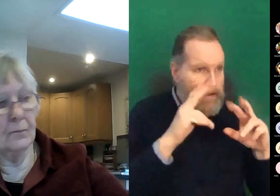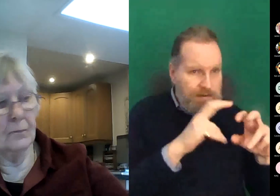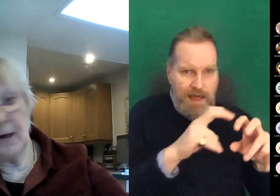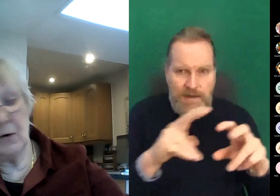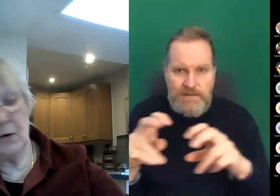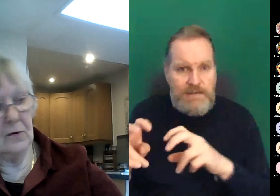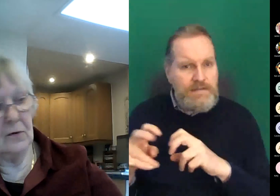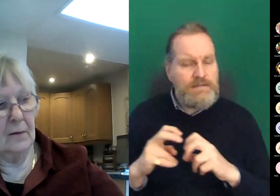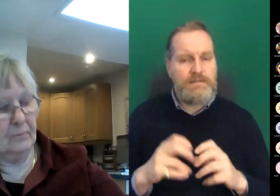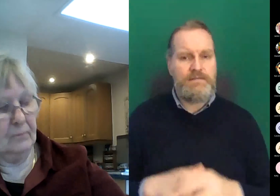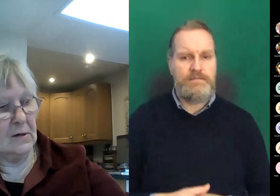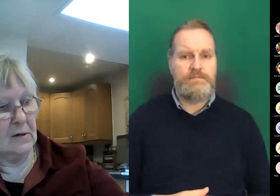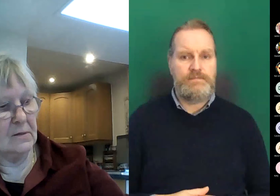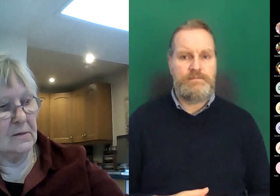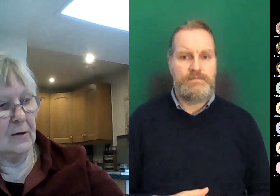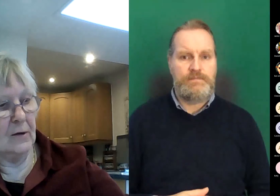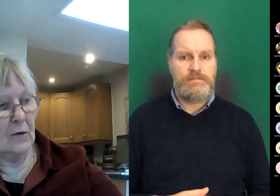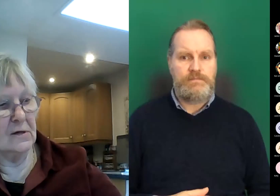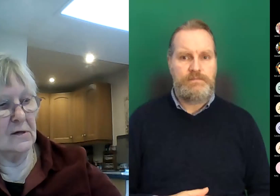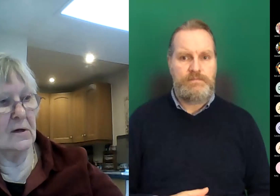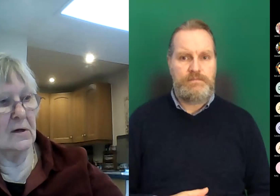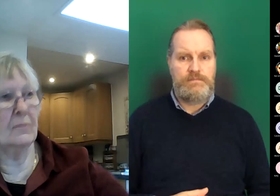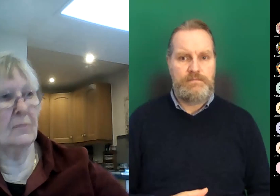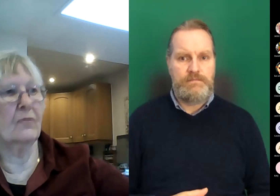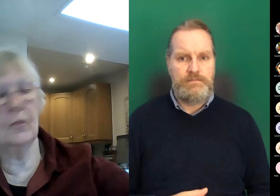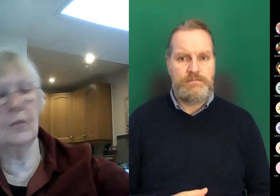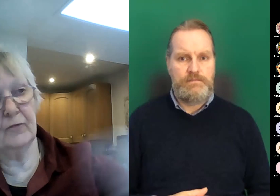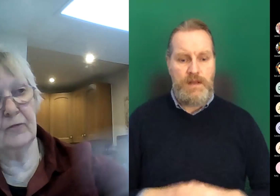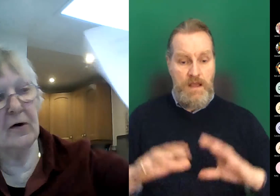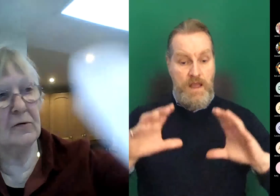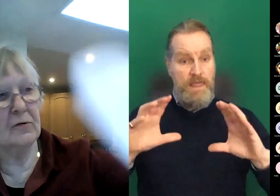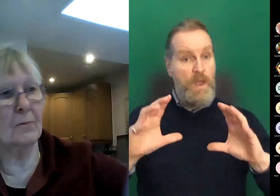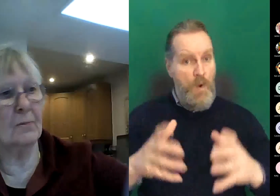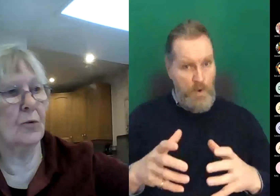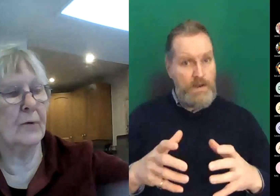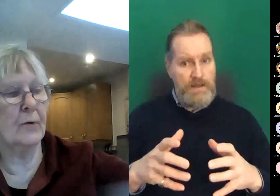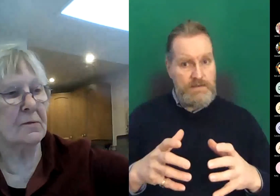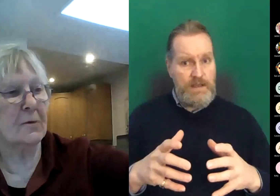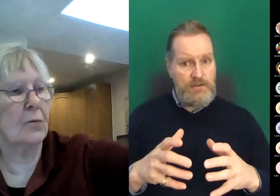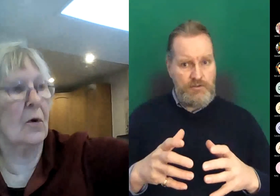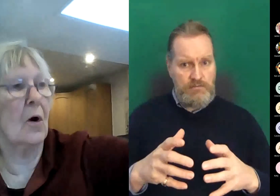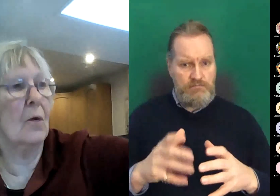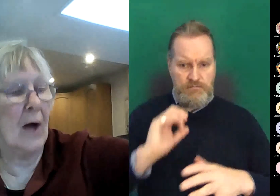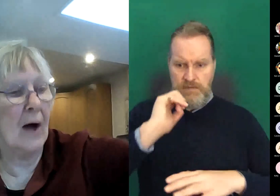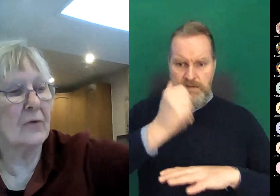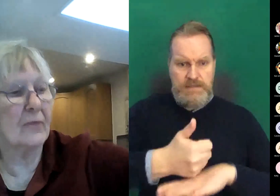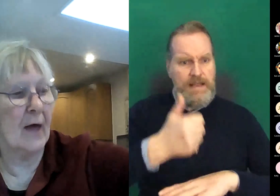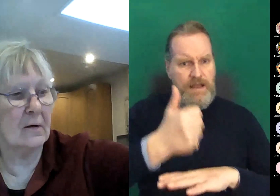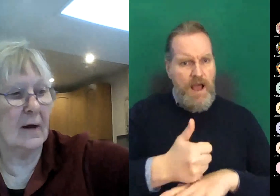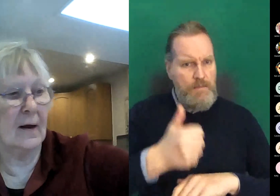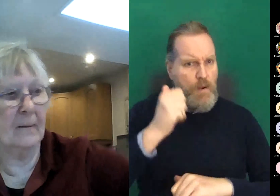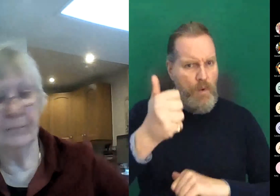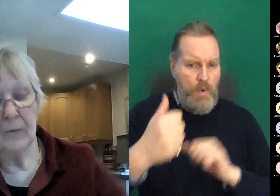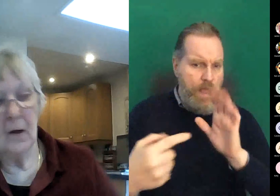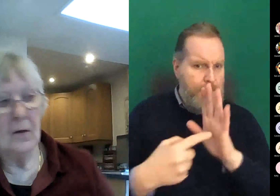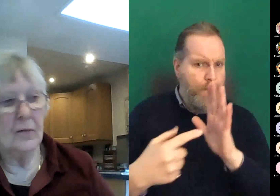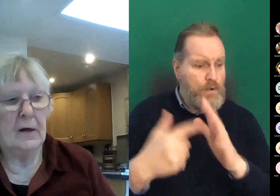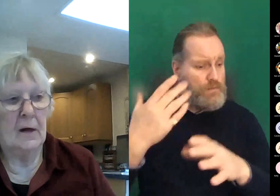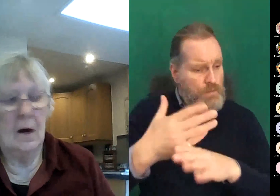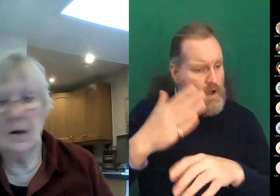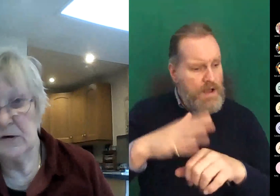And without going into any details about the organisation, they formed various important principles. But out of that